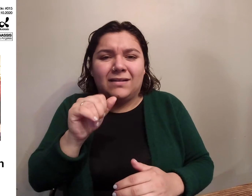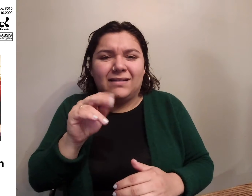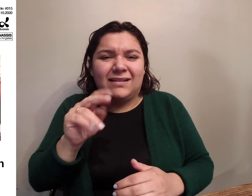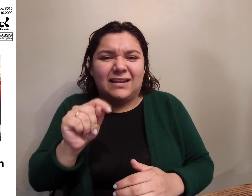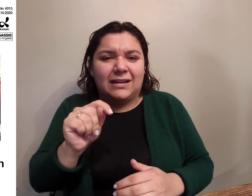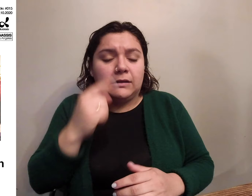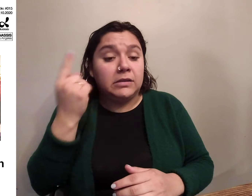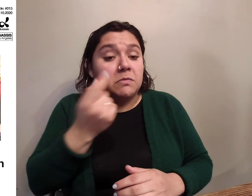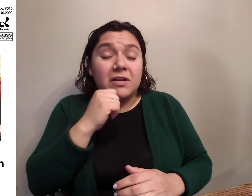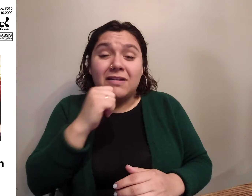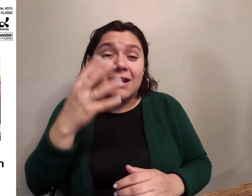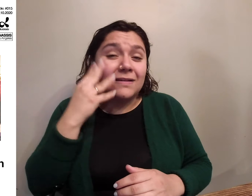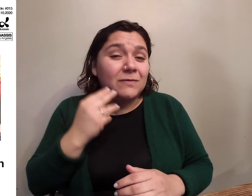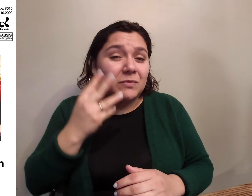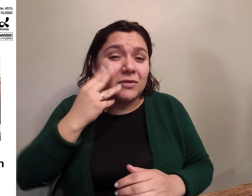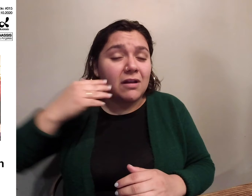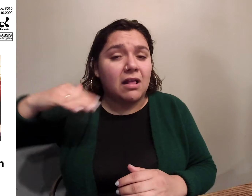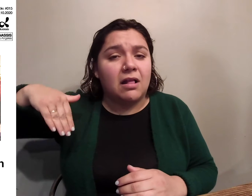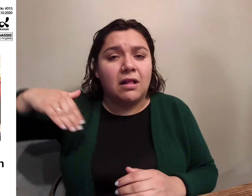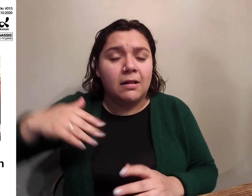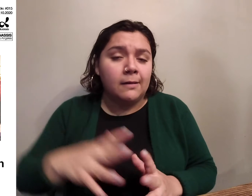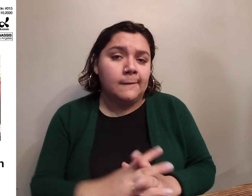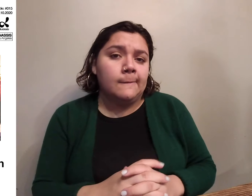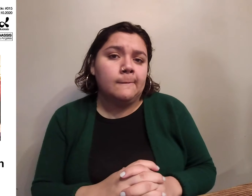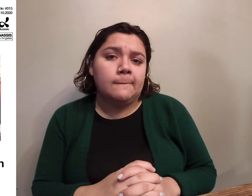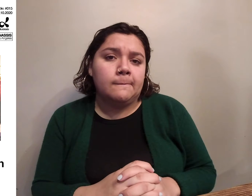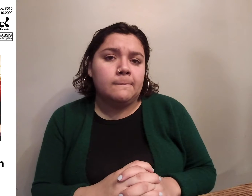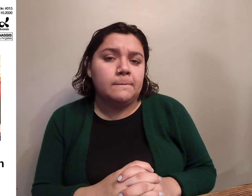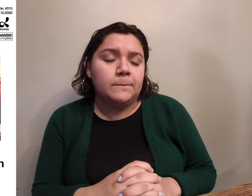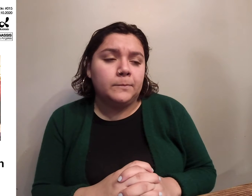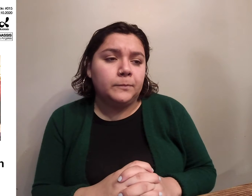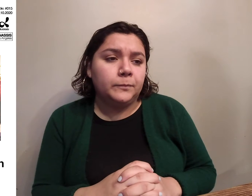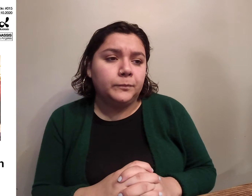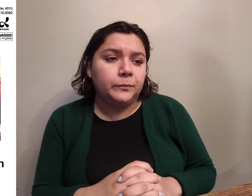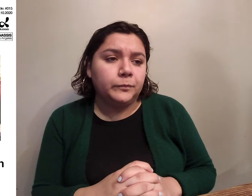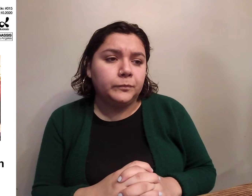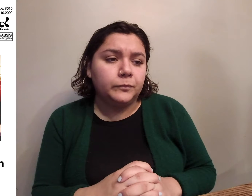haven't experienced yet.